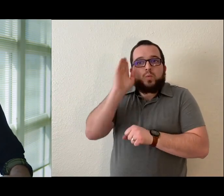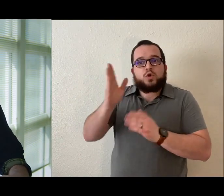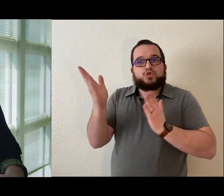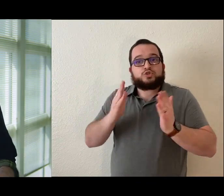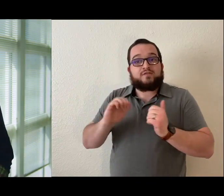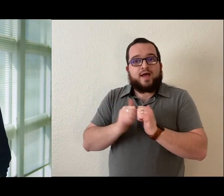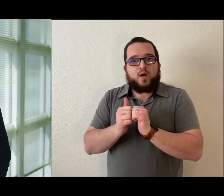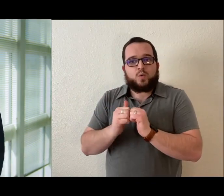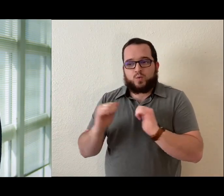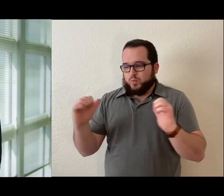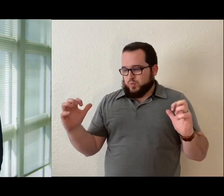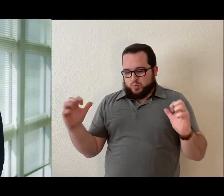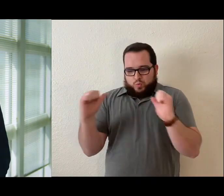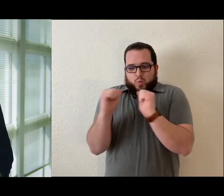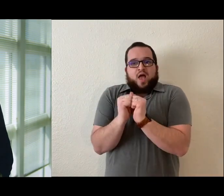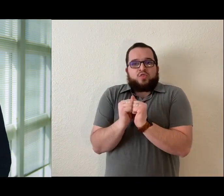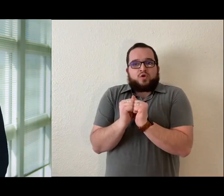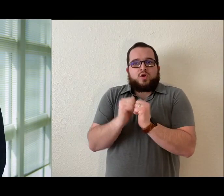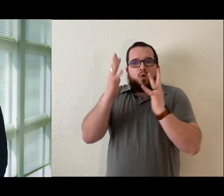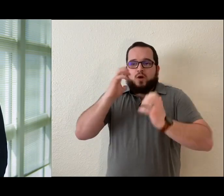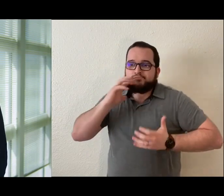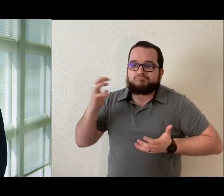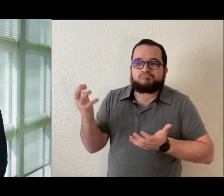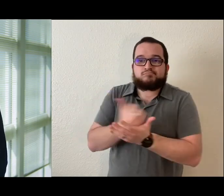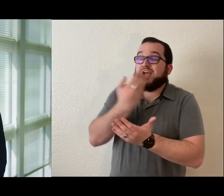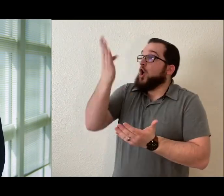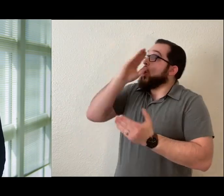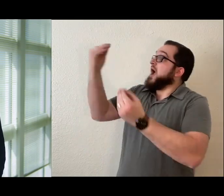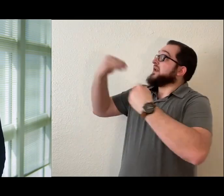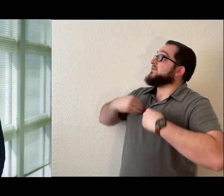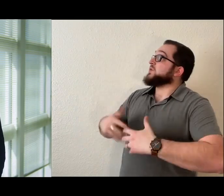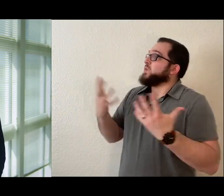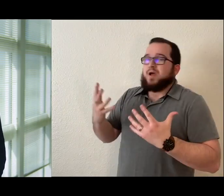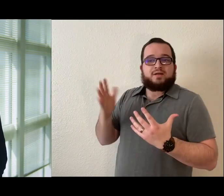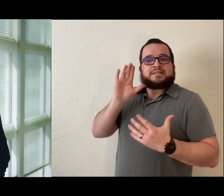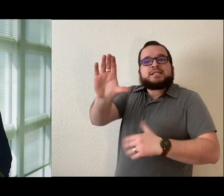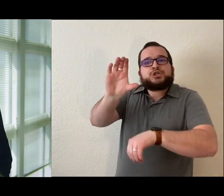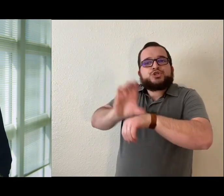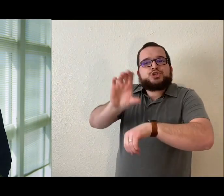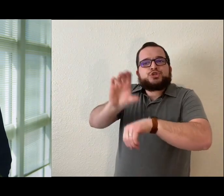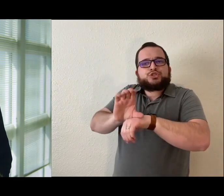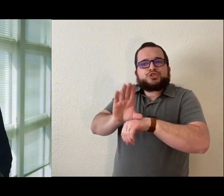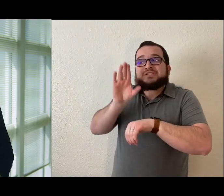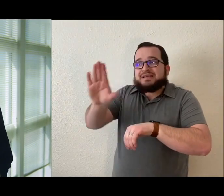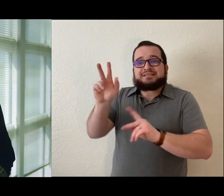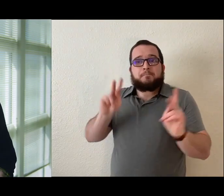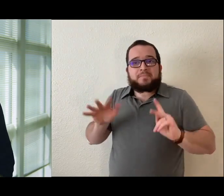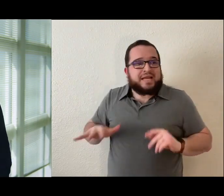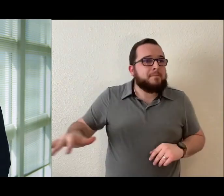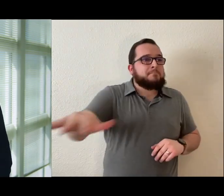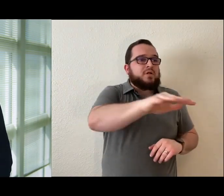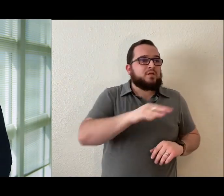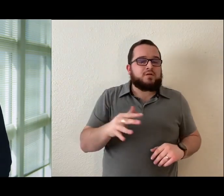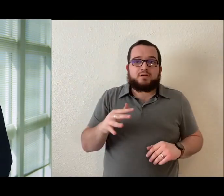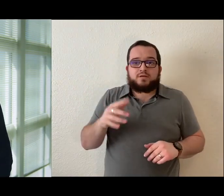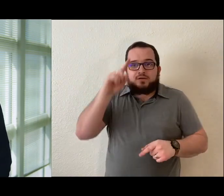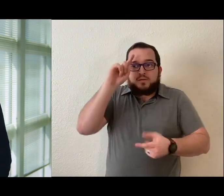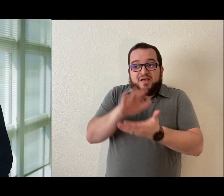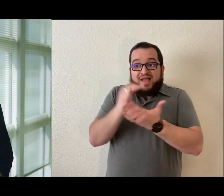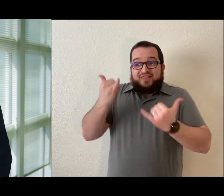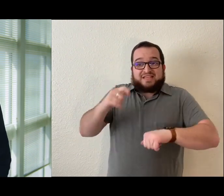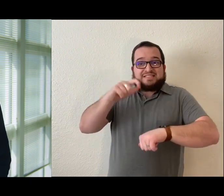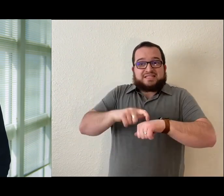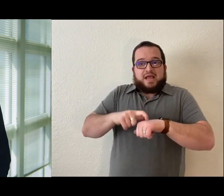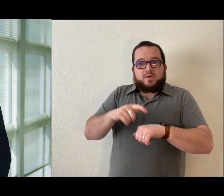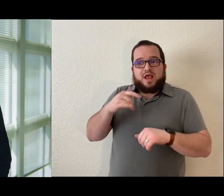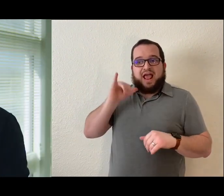obsolete. And finally, we will serve this generation together. Let's take advantage of the biggest advantage that God has given